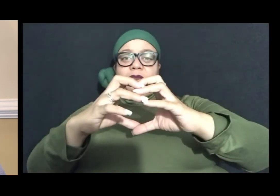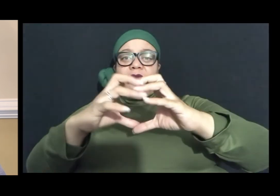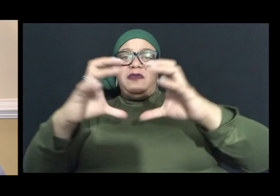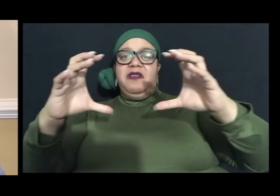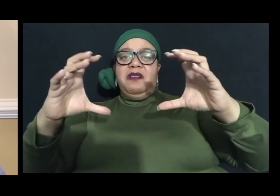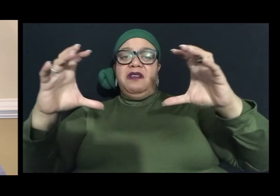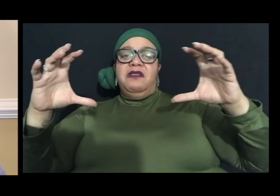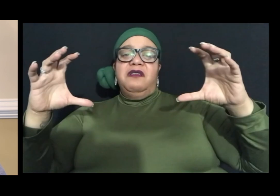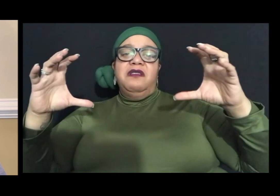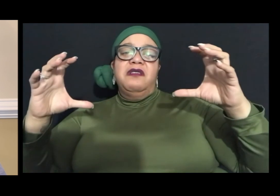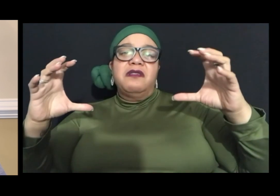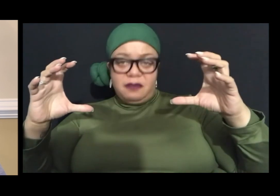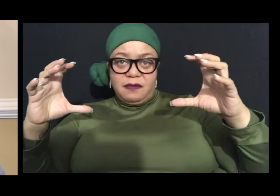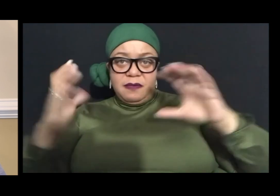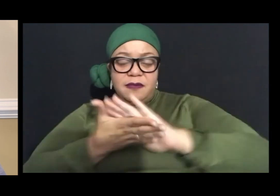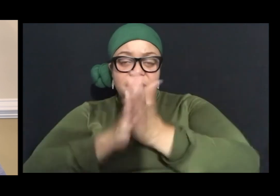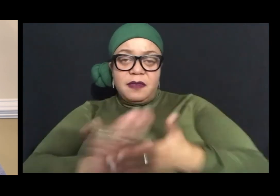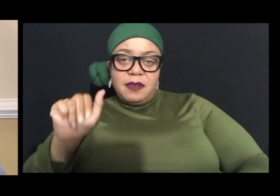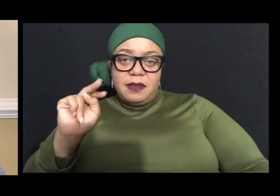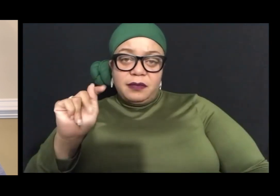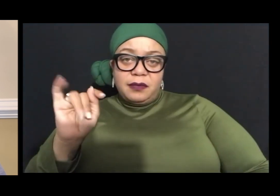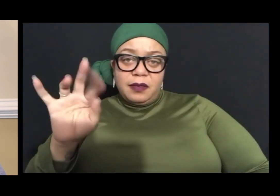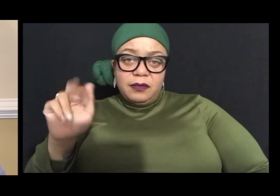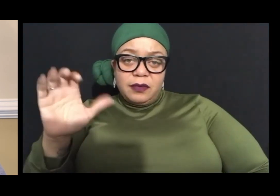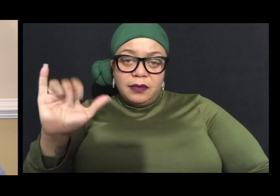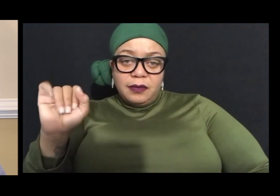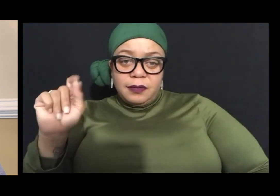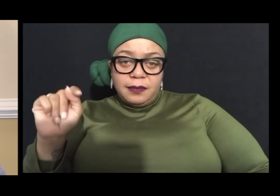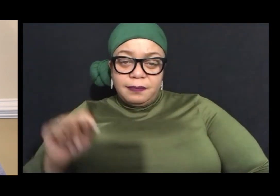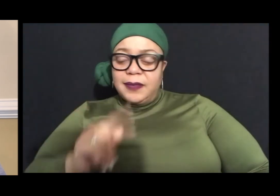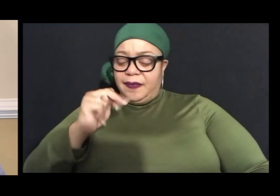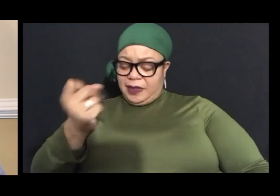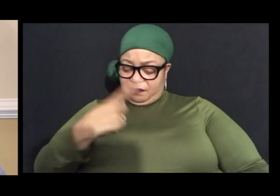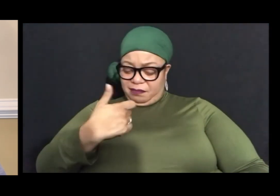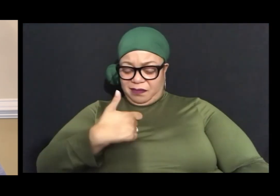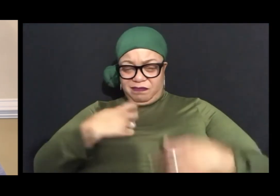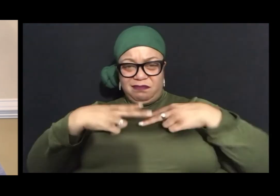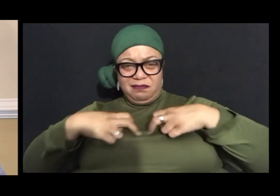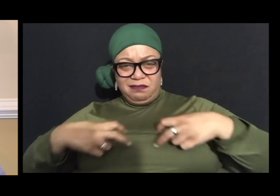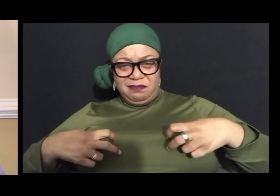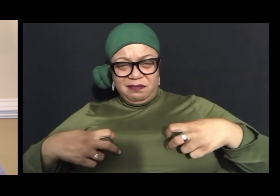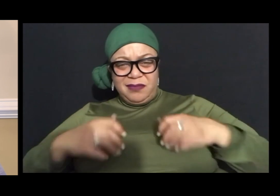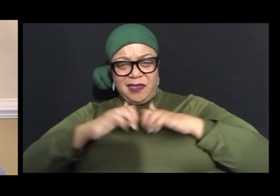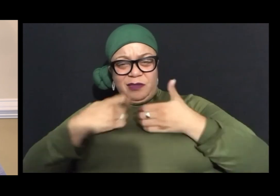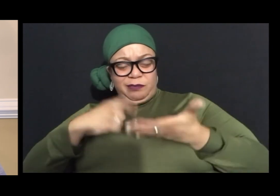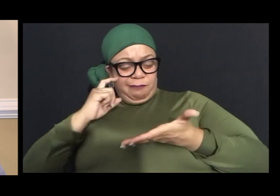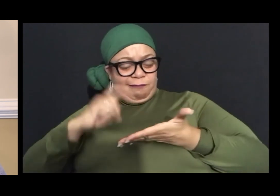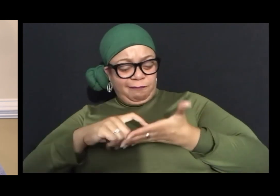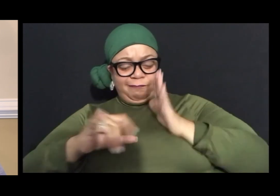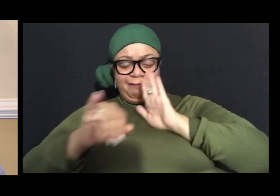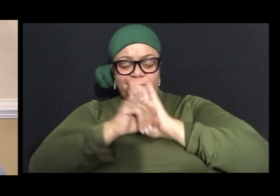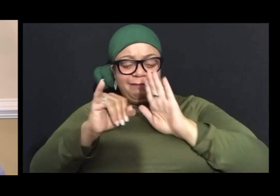anti-racist. And then ask yourself, what are you doing to recognize, identify, call out,